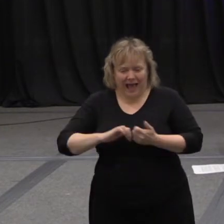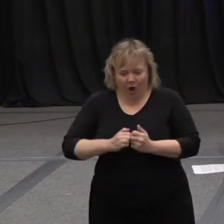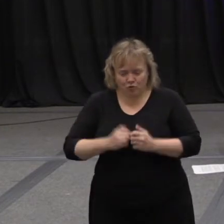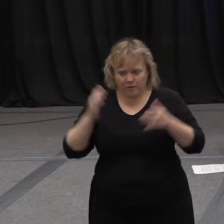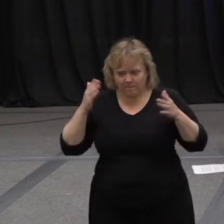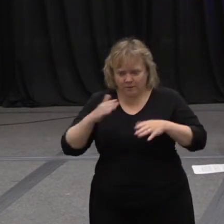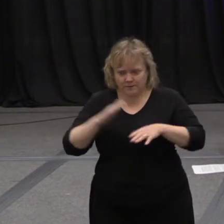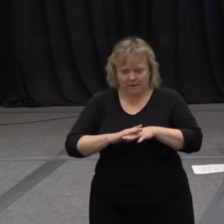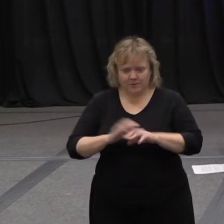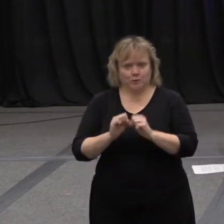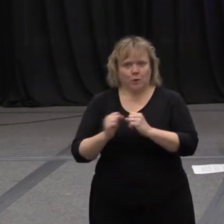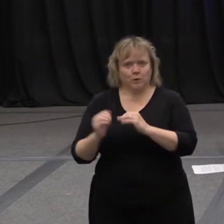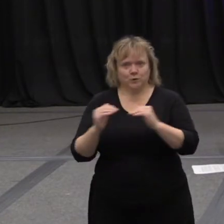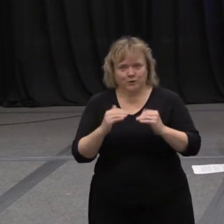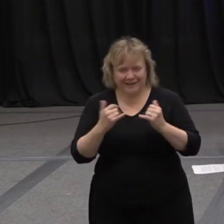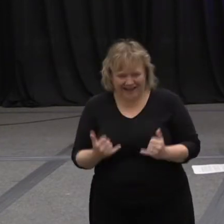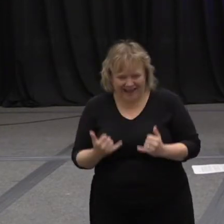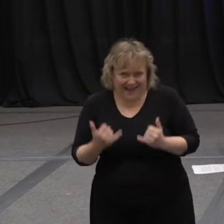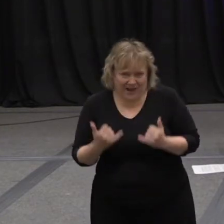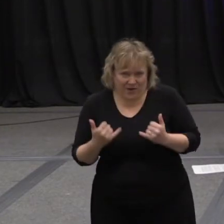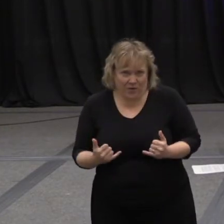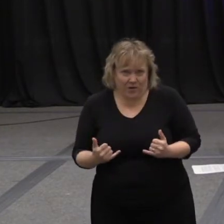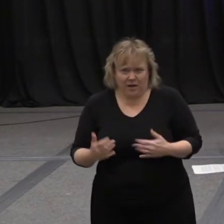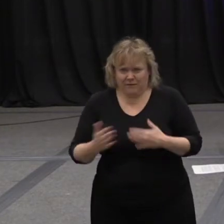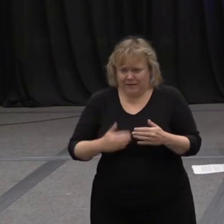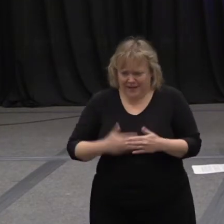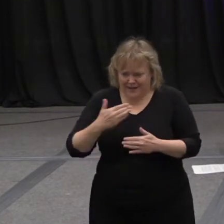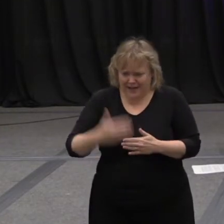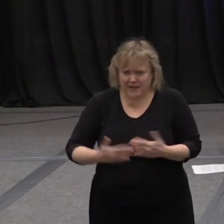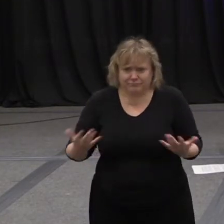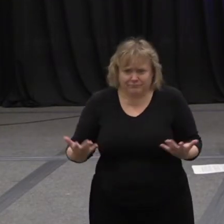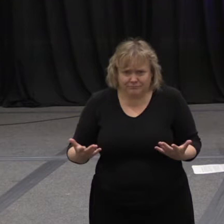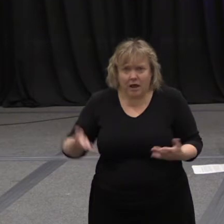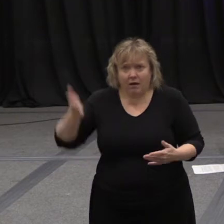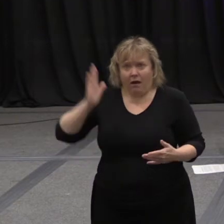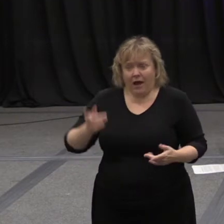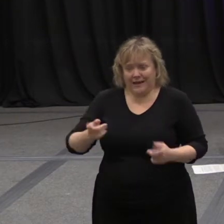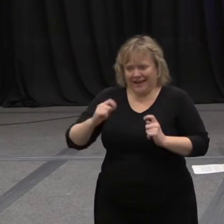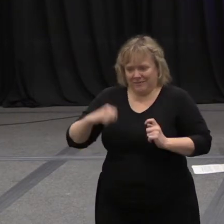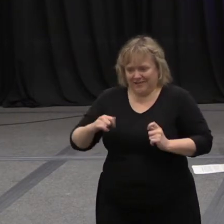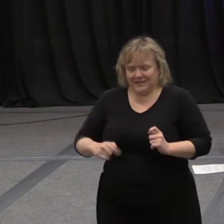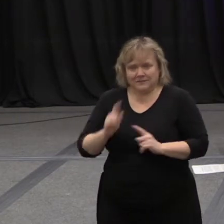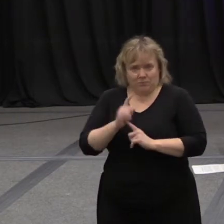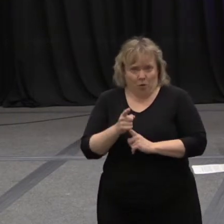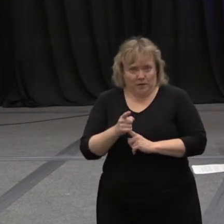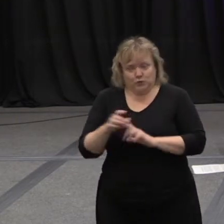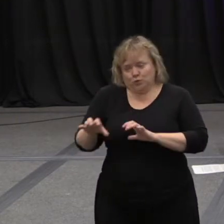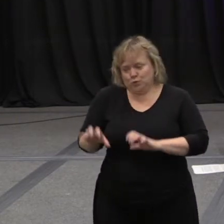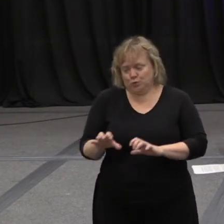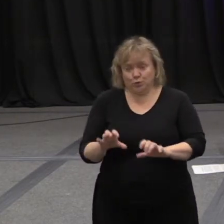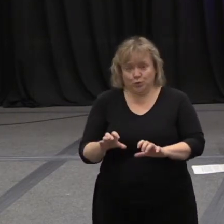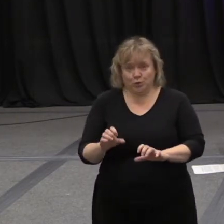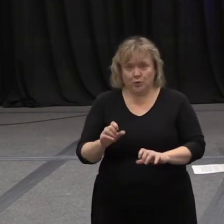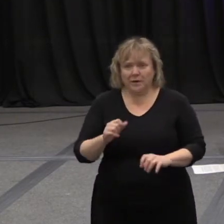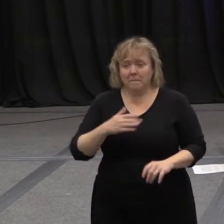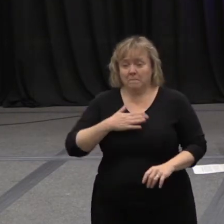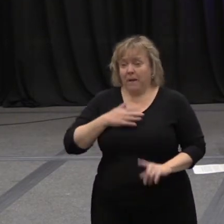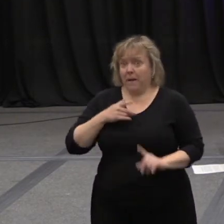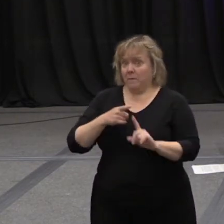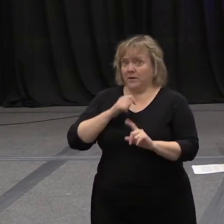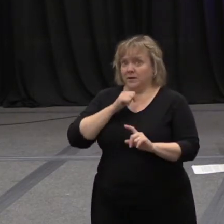now. I don't care what comes next. I'm here now. God put me here now. So I'm not about saving